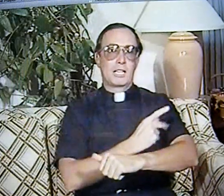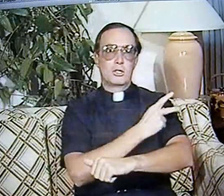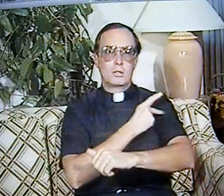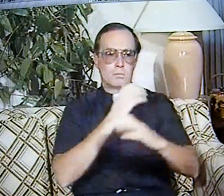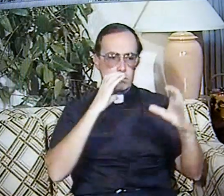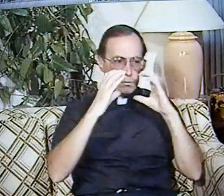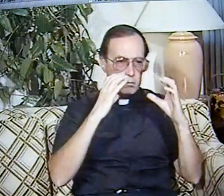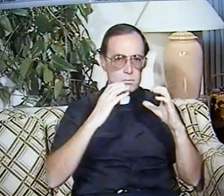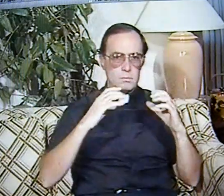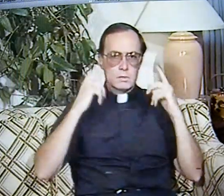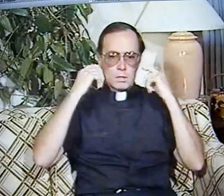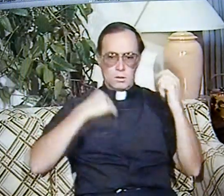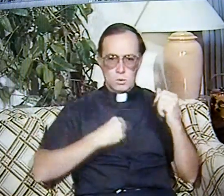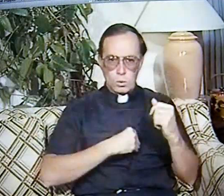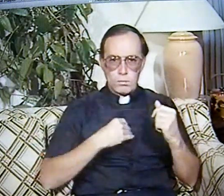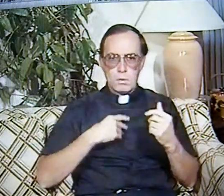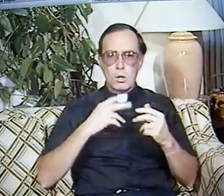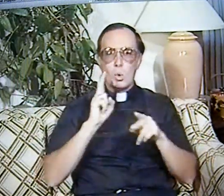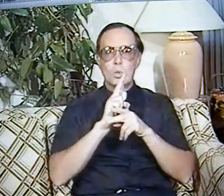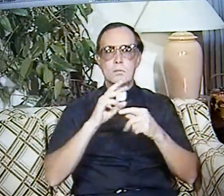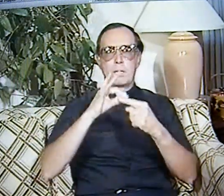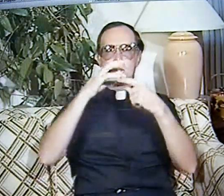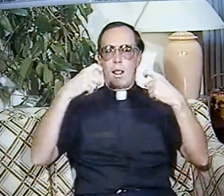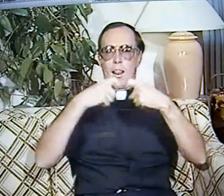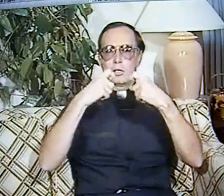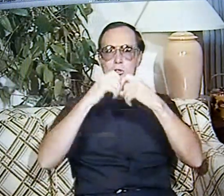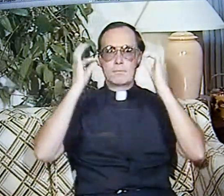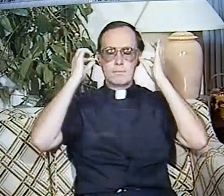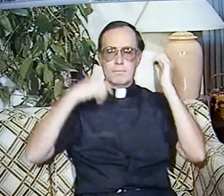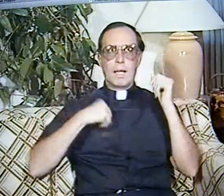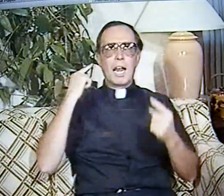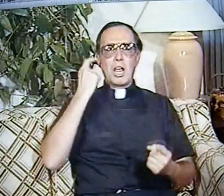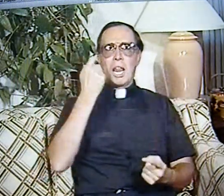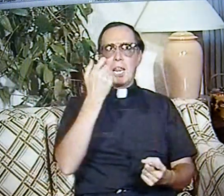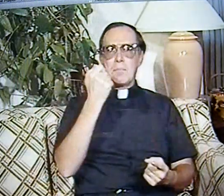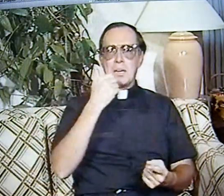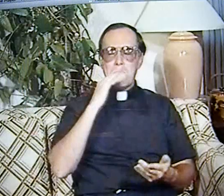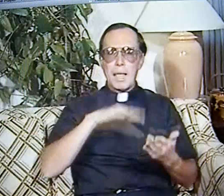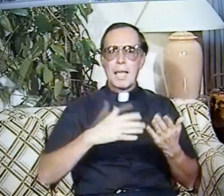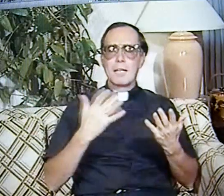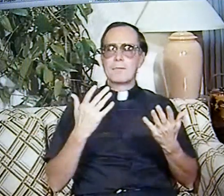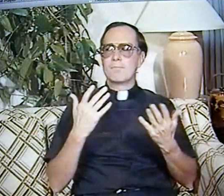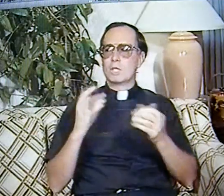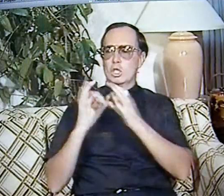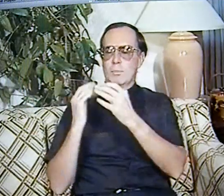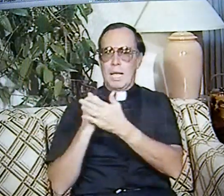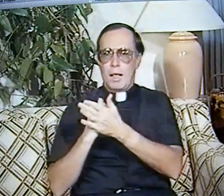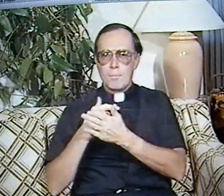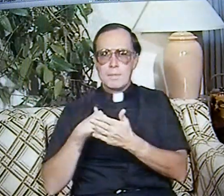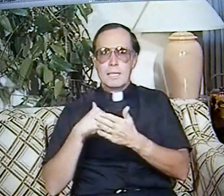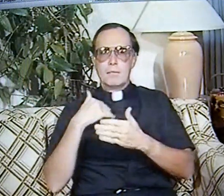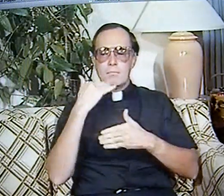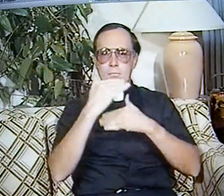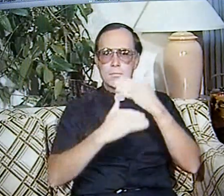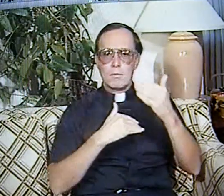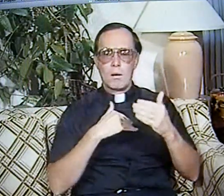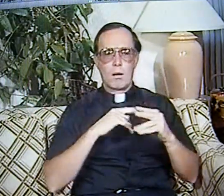There were many communication problems, just like my theology, because of the stethoscope that you have to